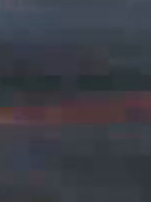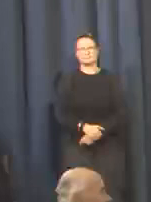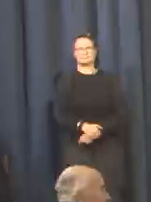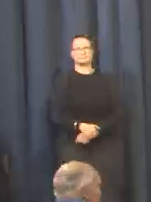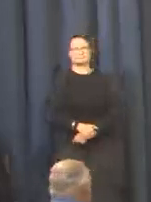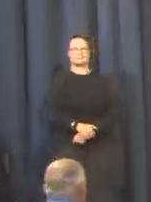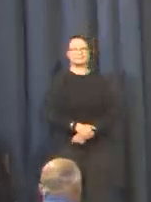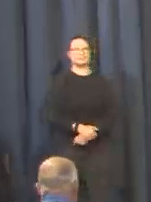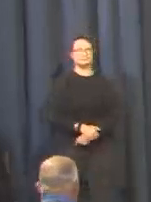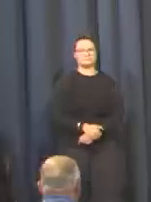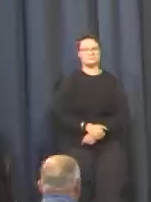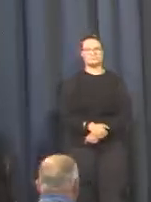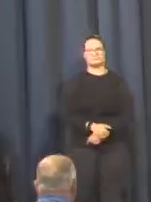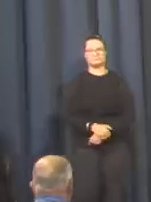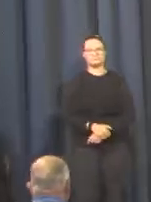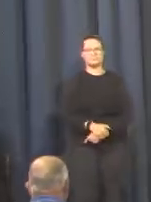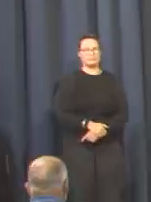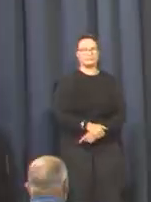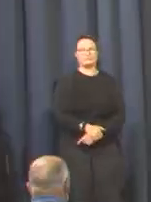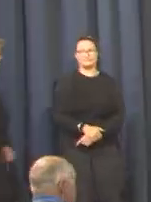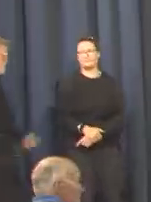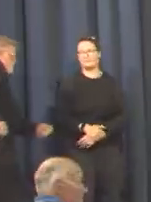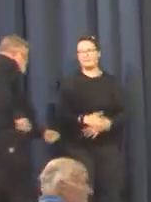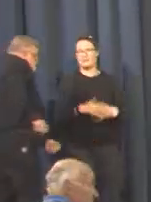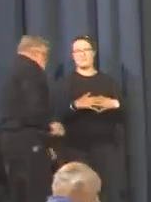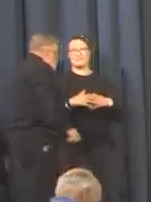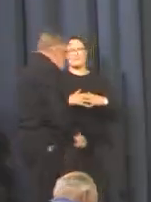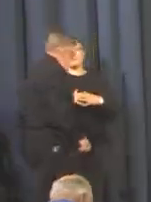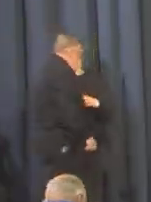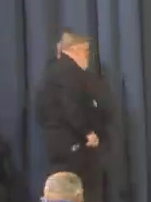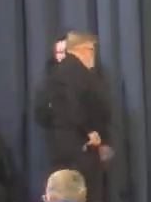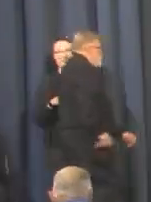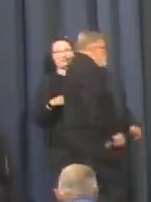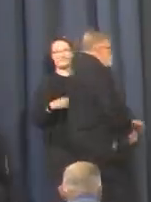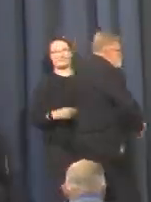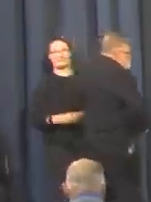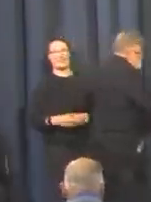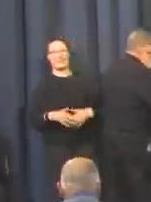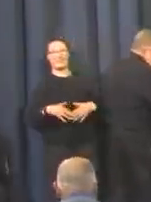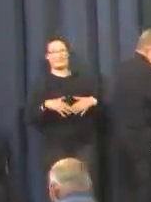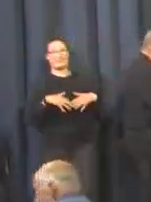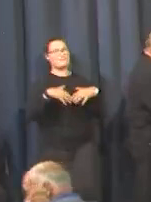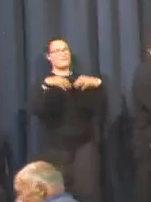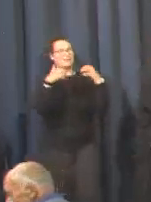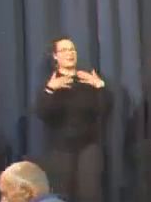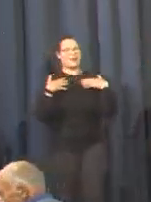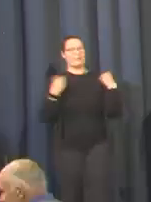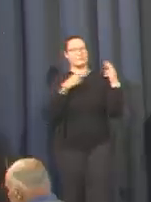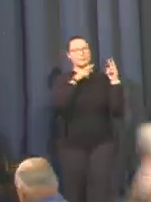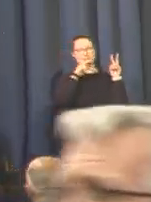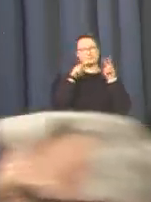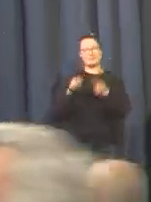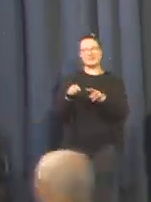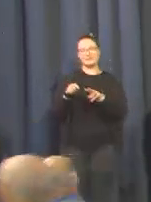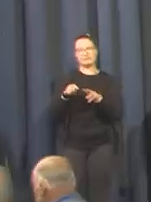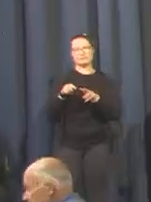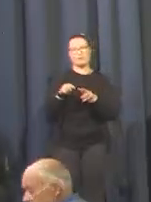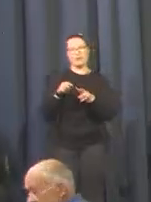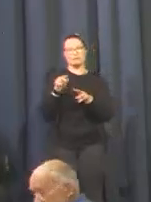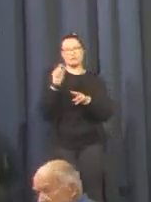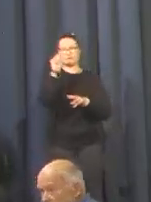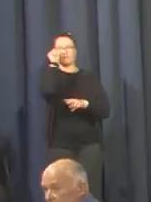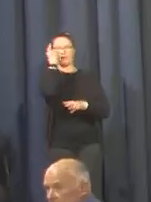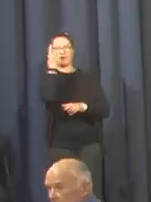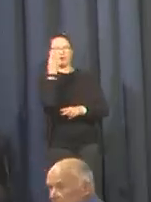And just from the public health perspective, so while we realise that lead is throughout